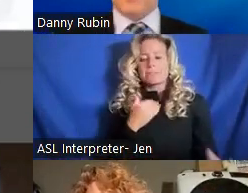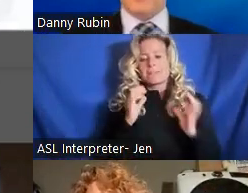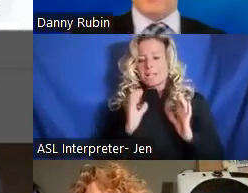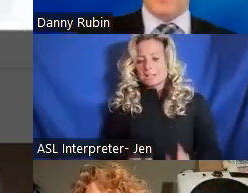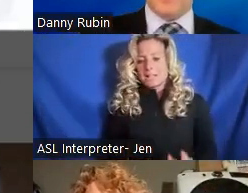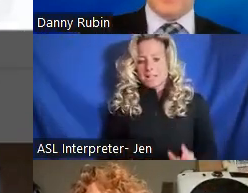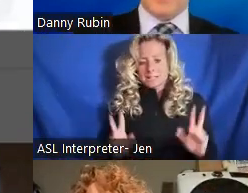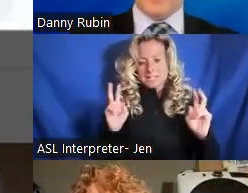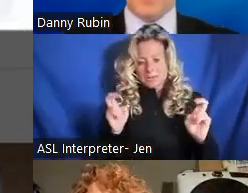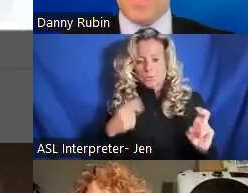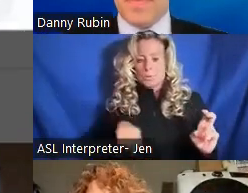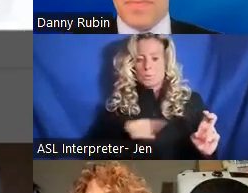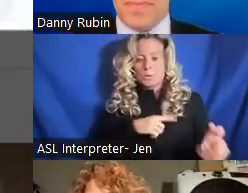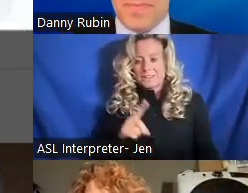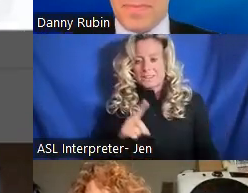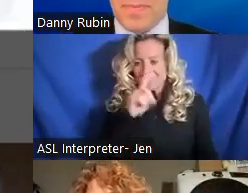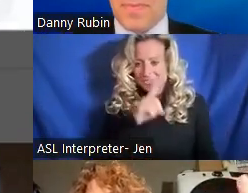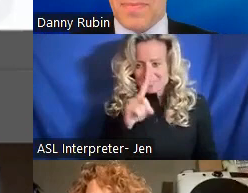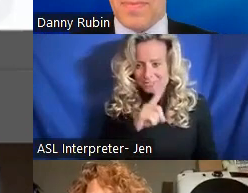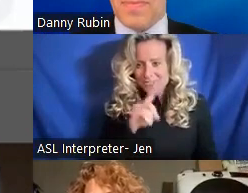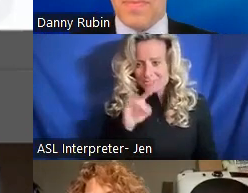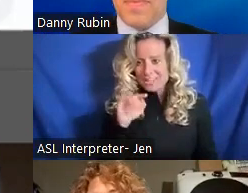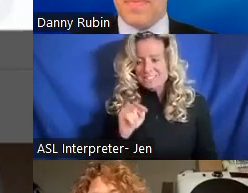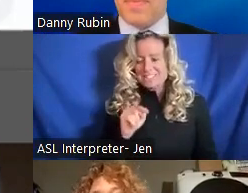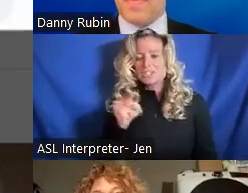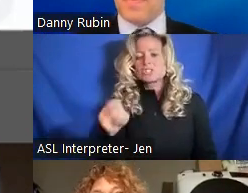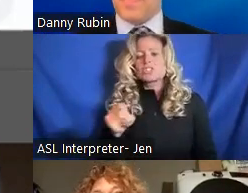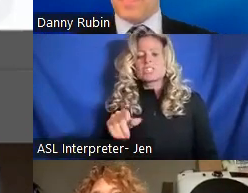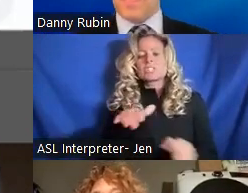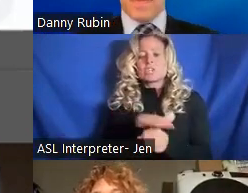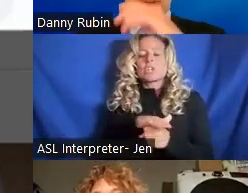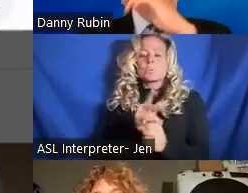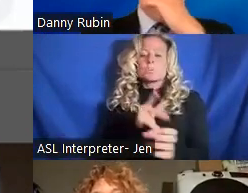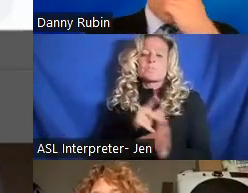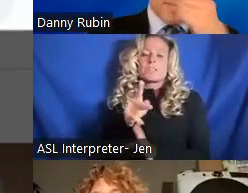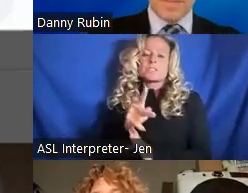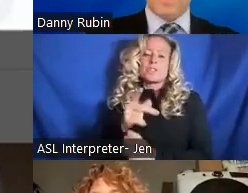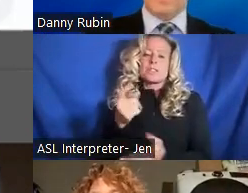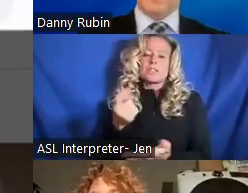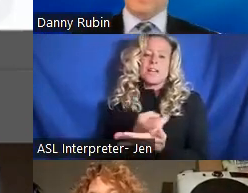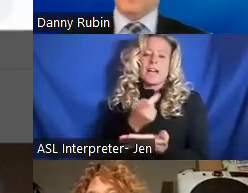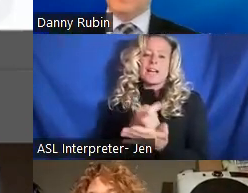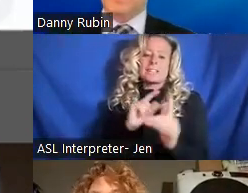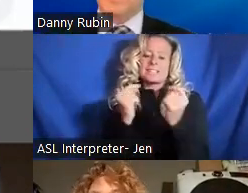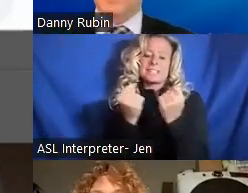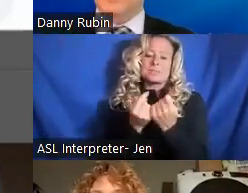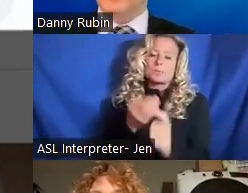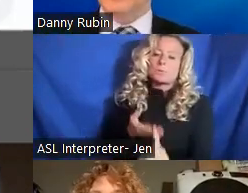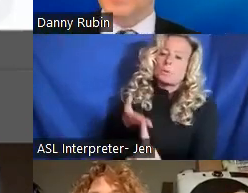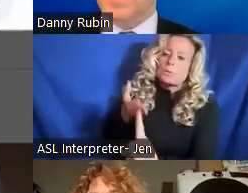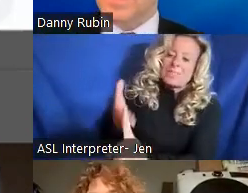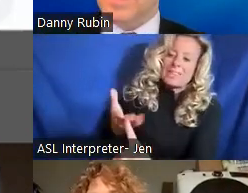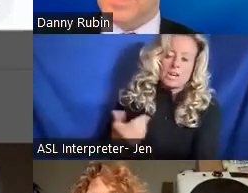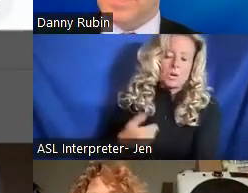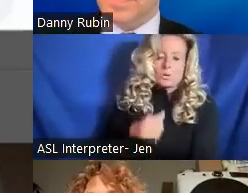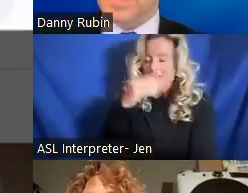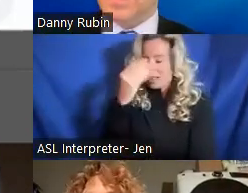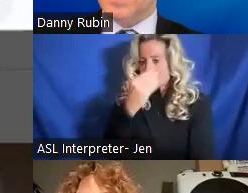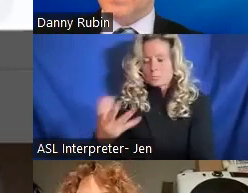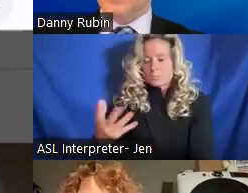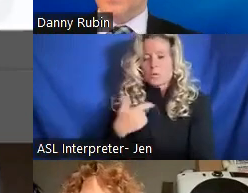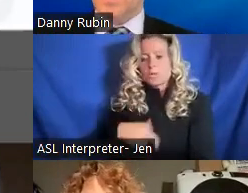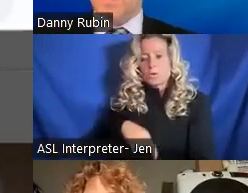faked it to this hockey team, this local professional hockey team. And we were going there. We did not let them know that we were